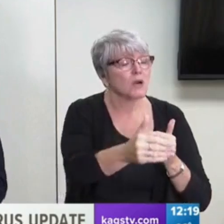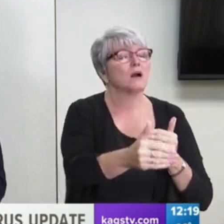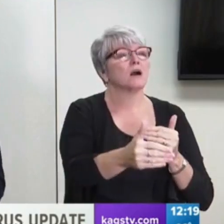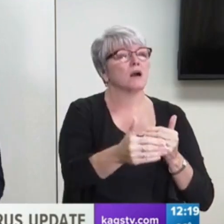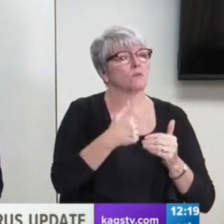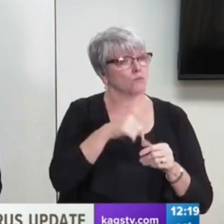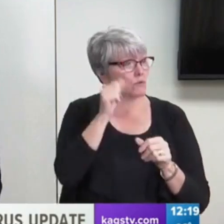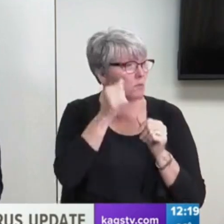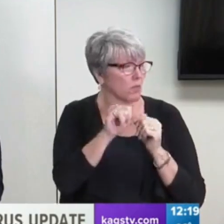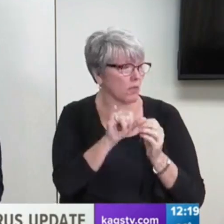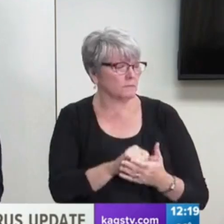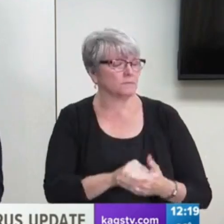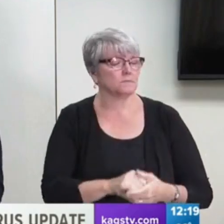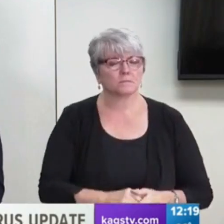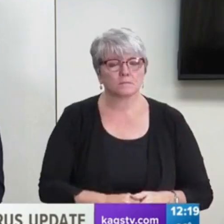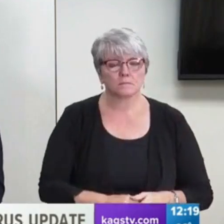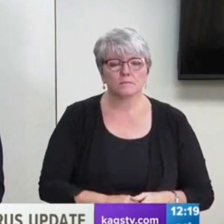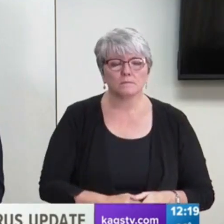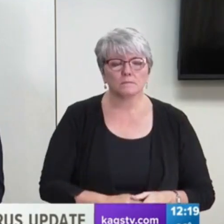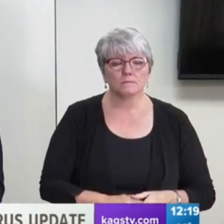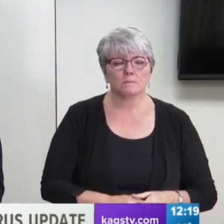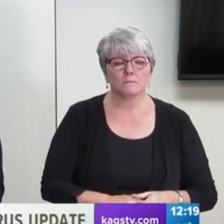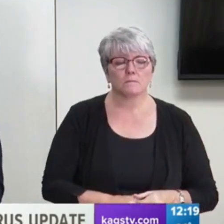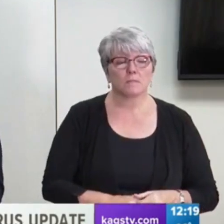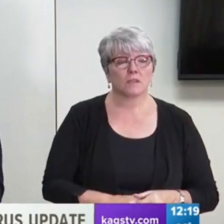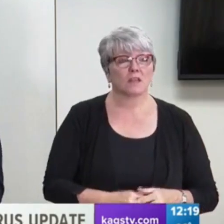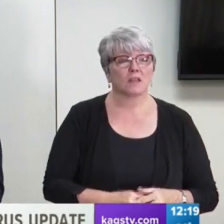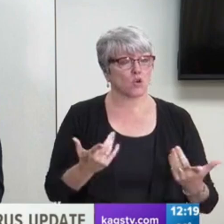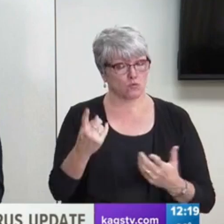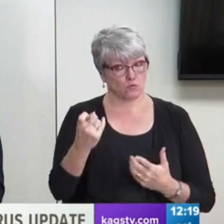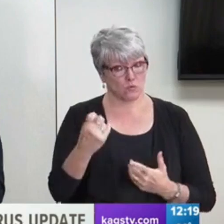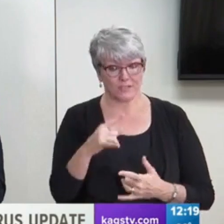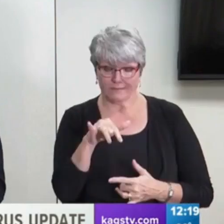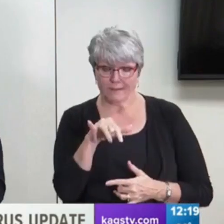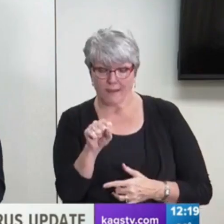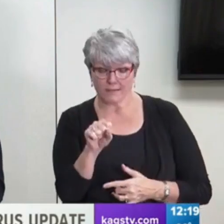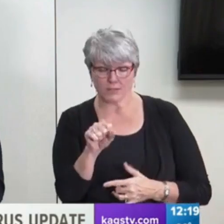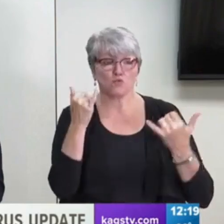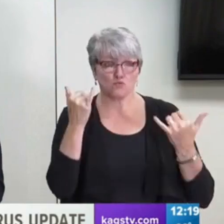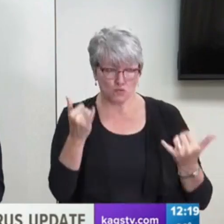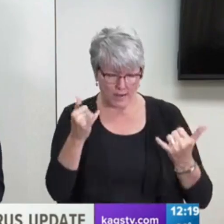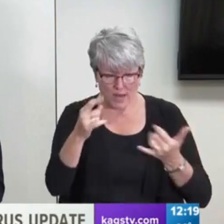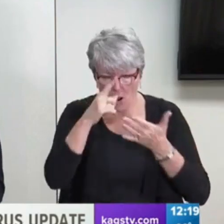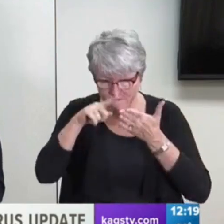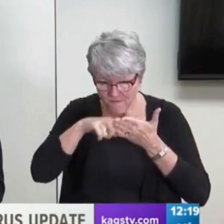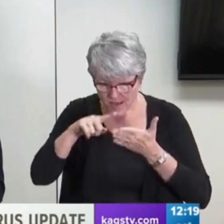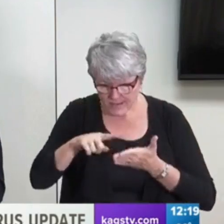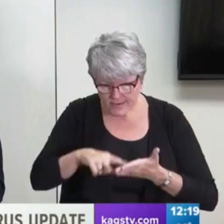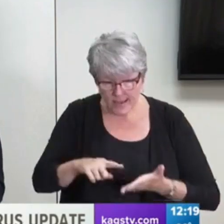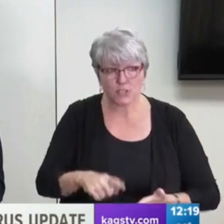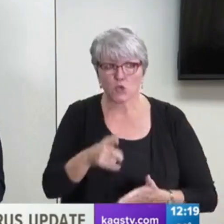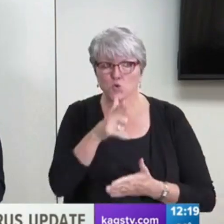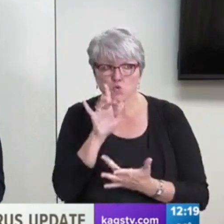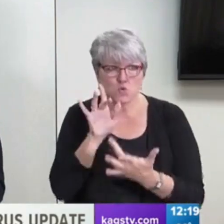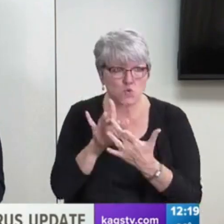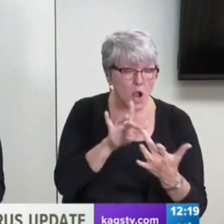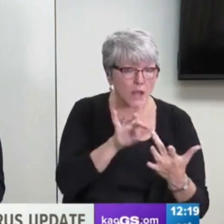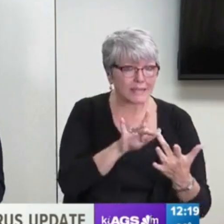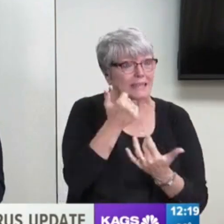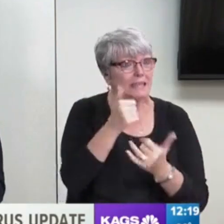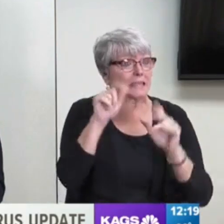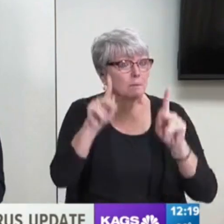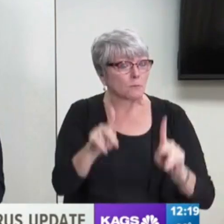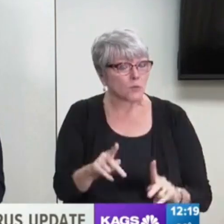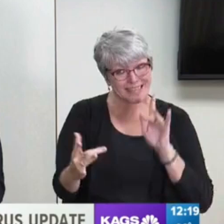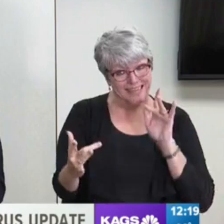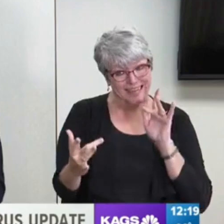And we keep that in mind. So to answer your question, Kenny, yes, that investigation is ongoing. Any individual who